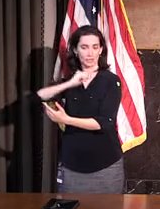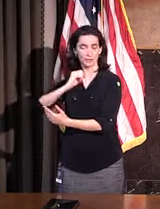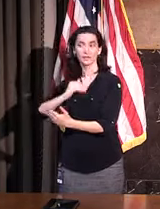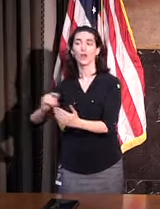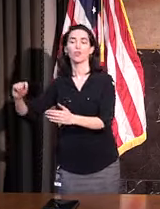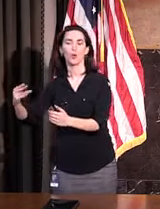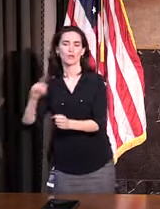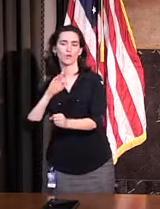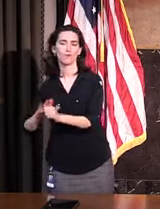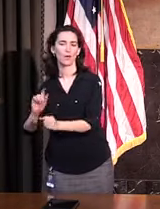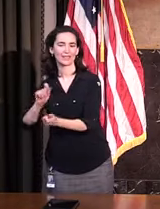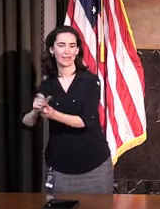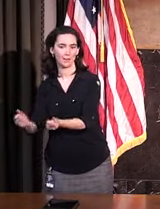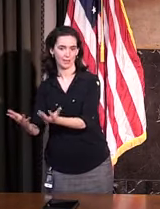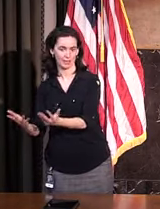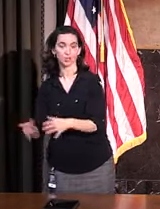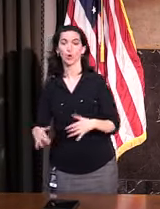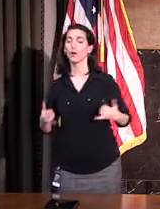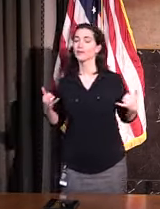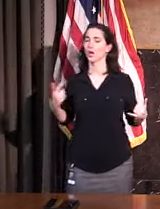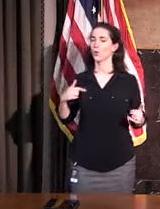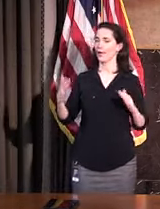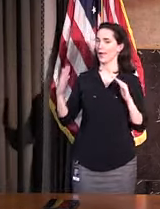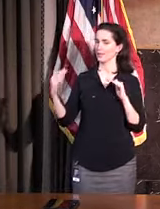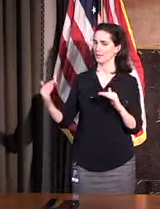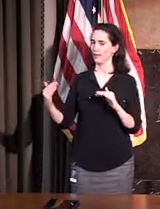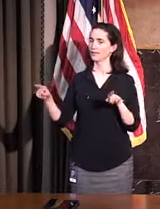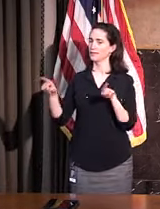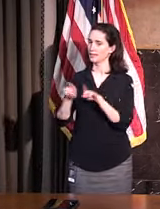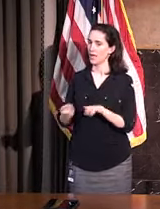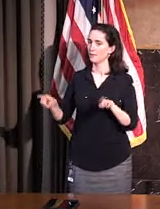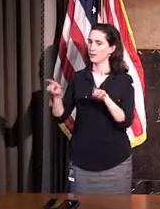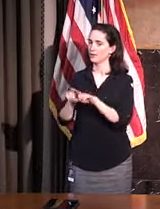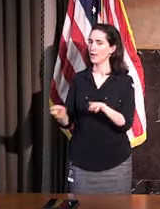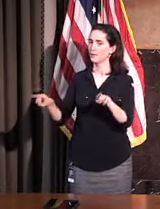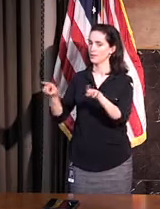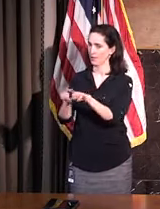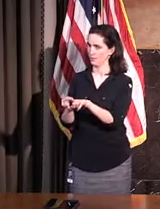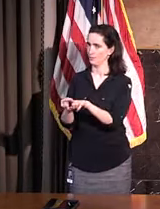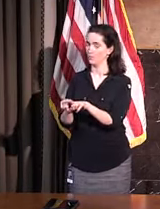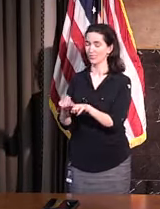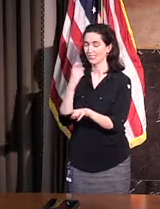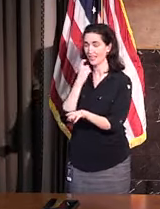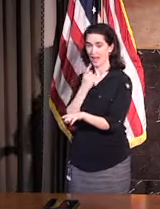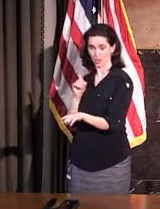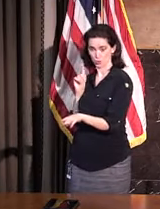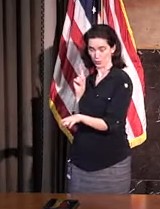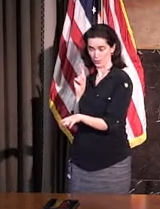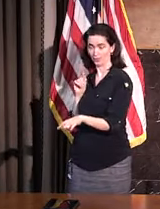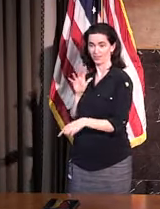now, we are expecting flat shipments from this current week, so that would be